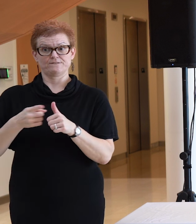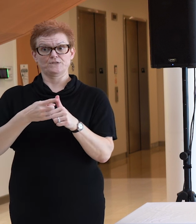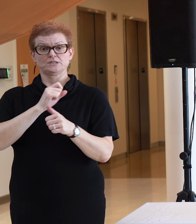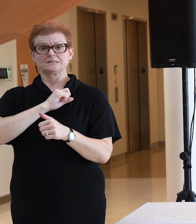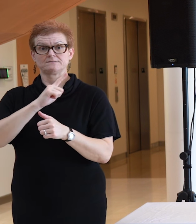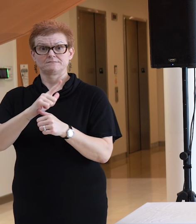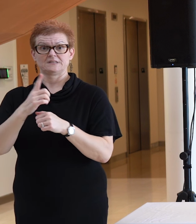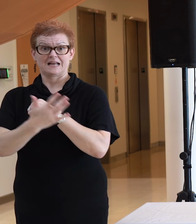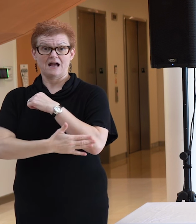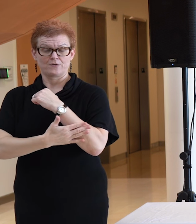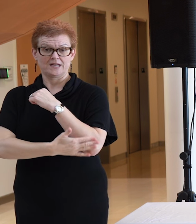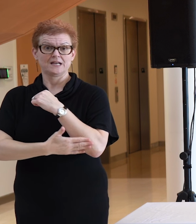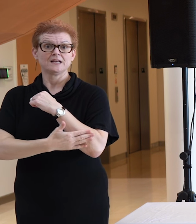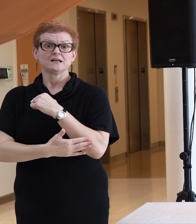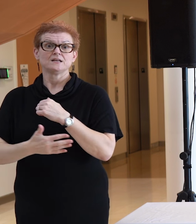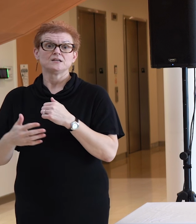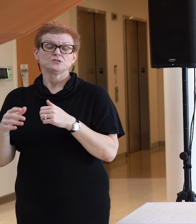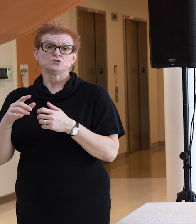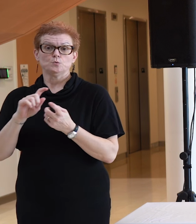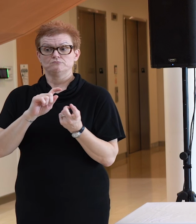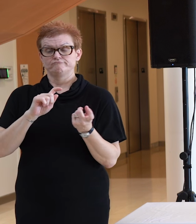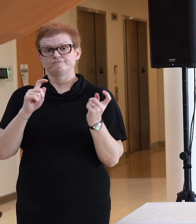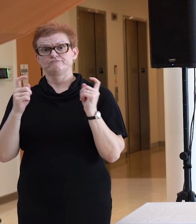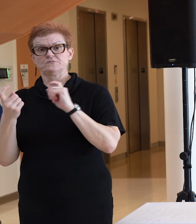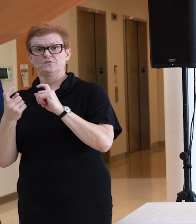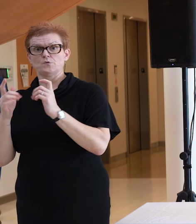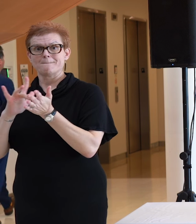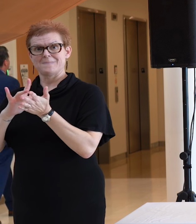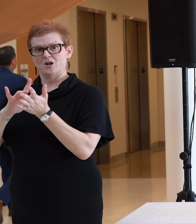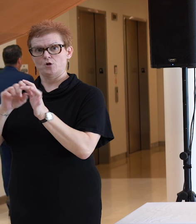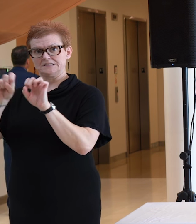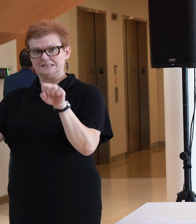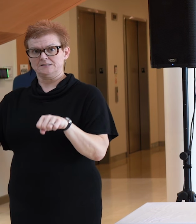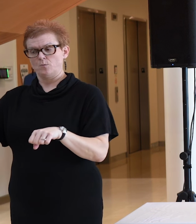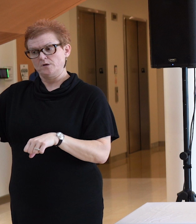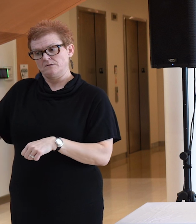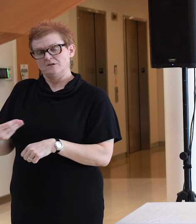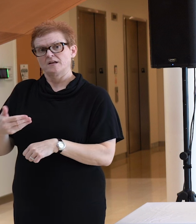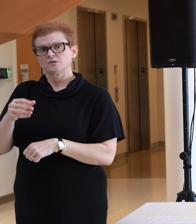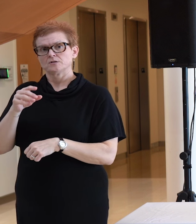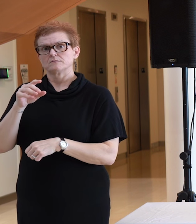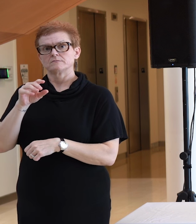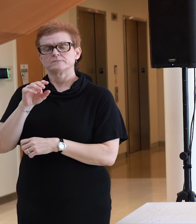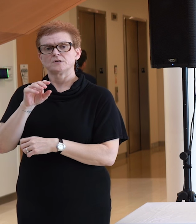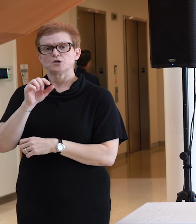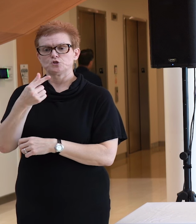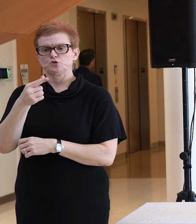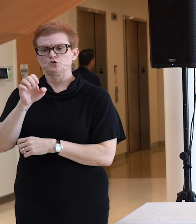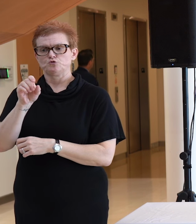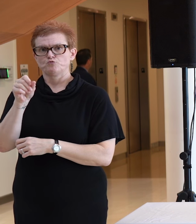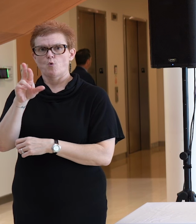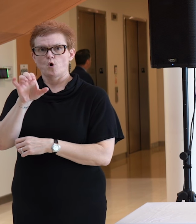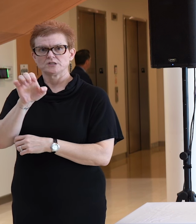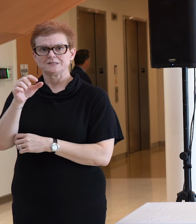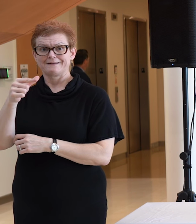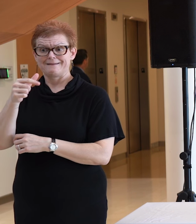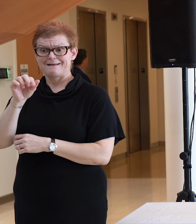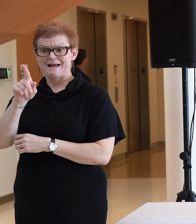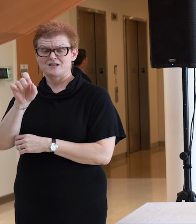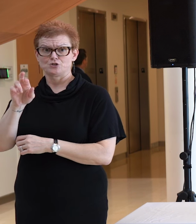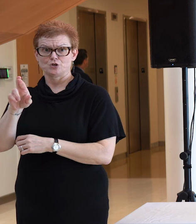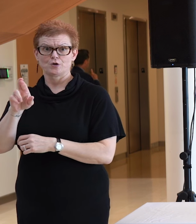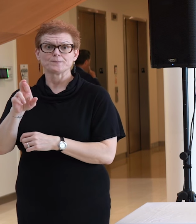coroner system to a medical examiner system, and we hired Dr. George Ganter. And 20 years later, in 1988, Dr. Mary